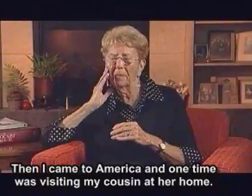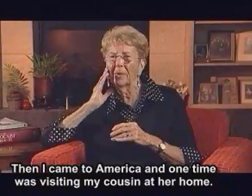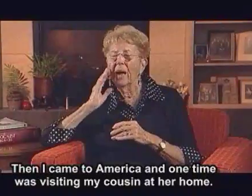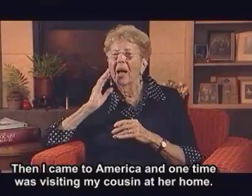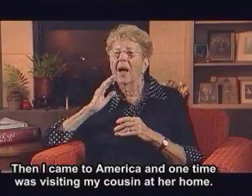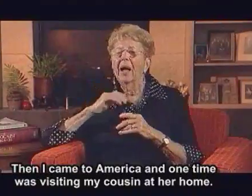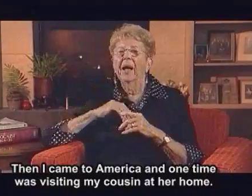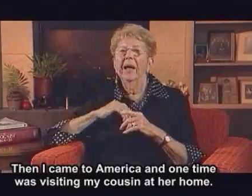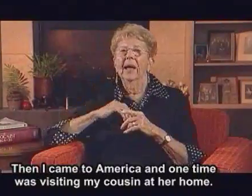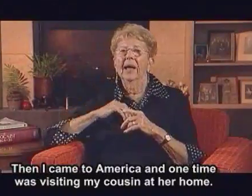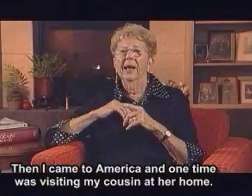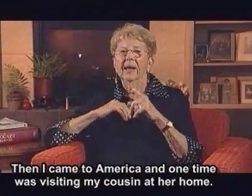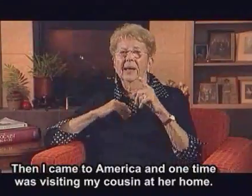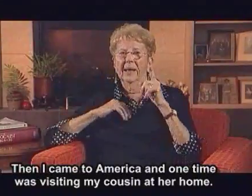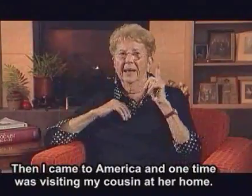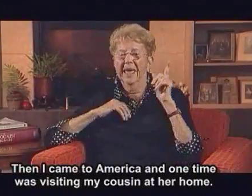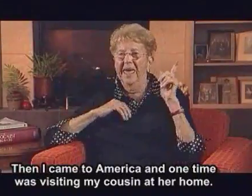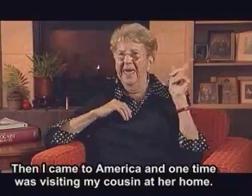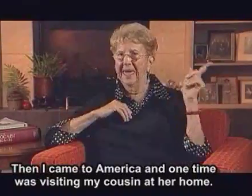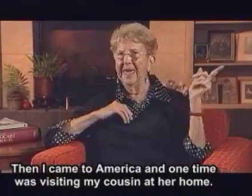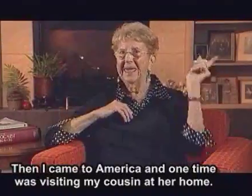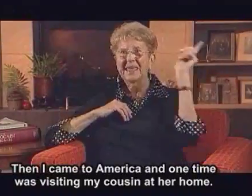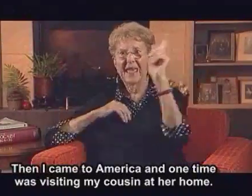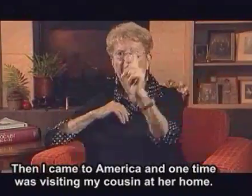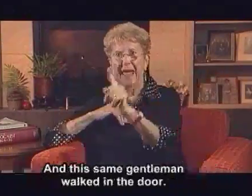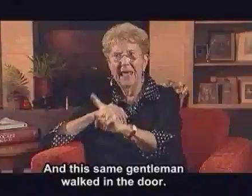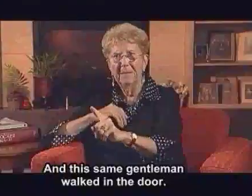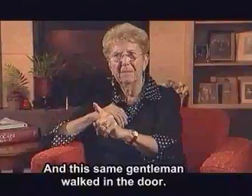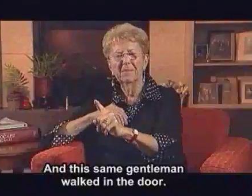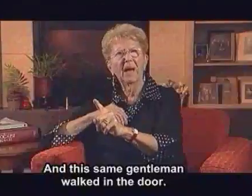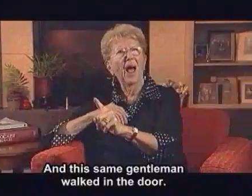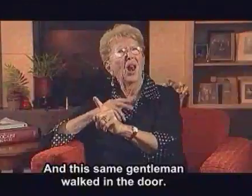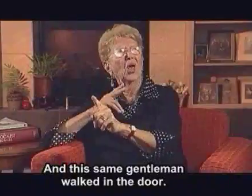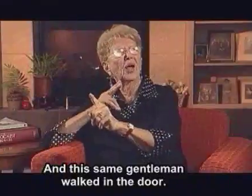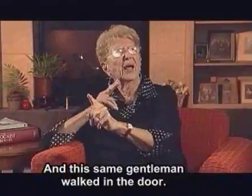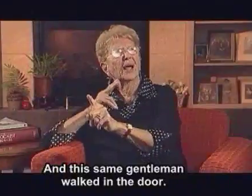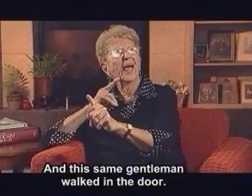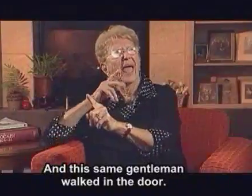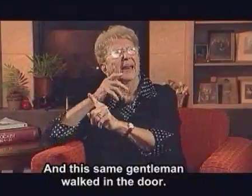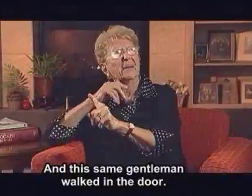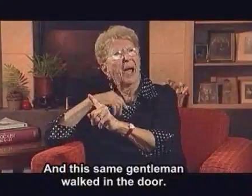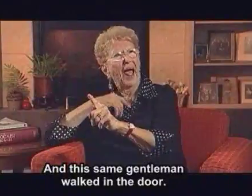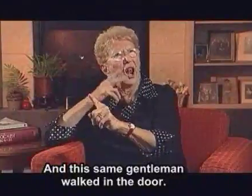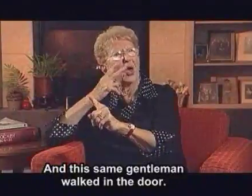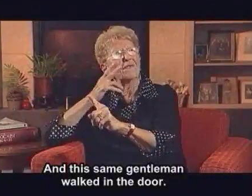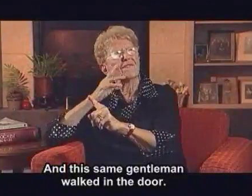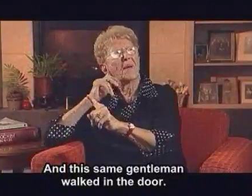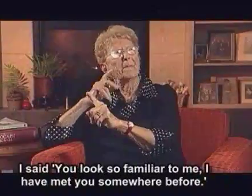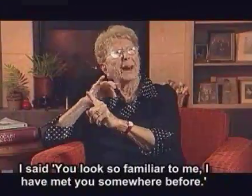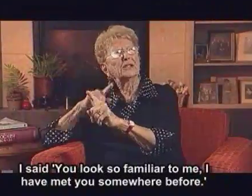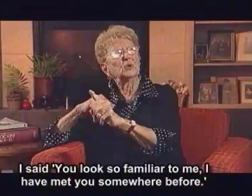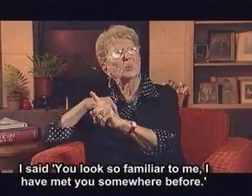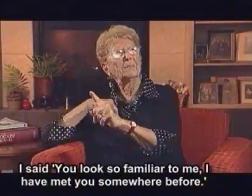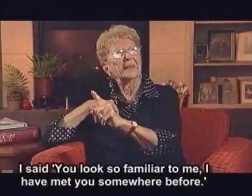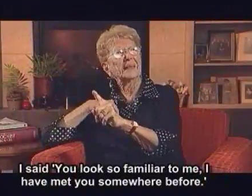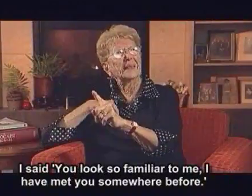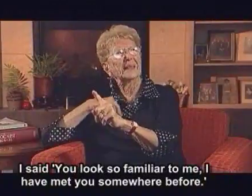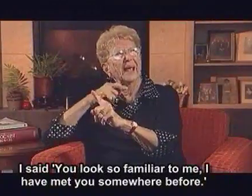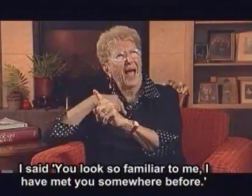Then I came to America and one time was visiting my cousin at her home. And this same gentleman walked in the door. I